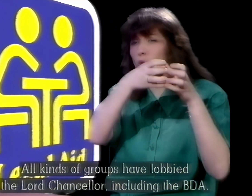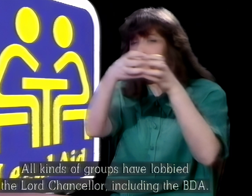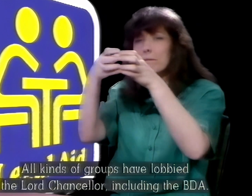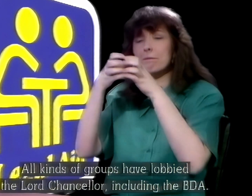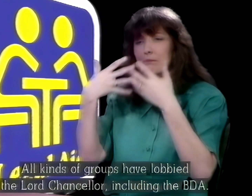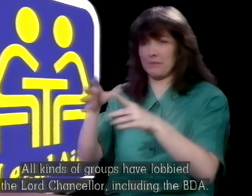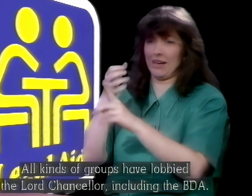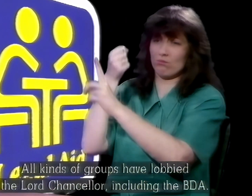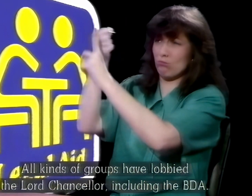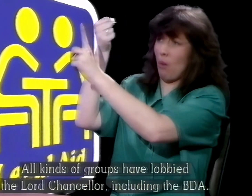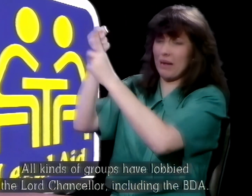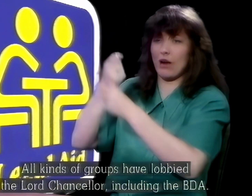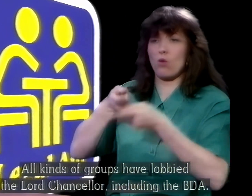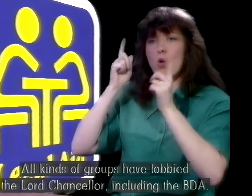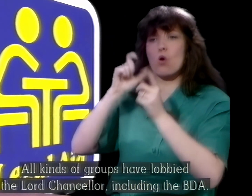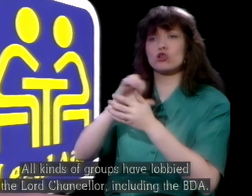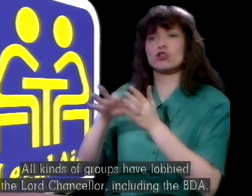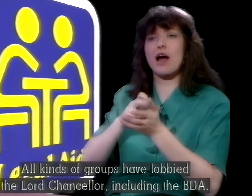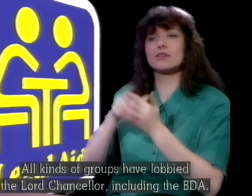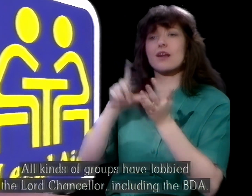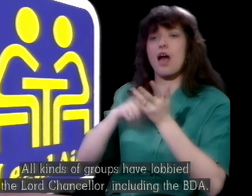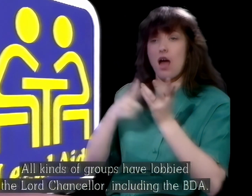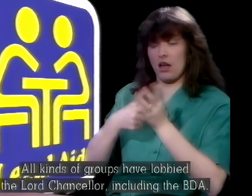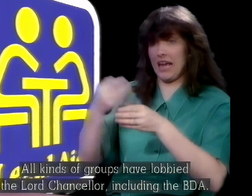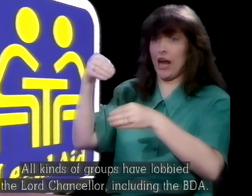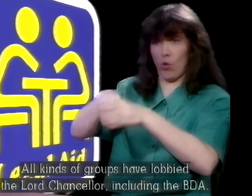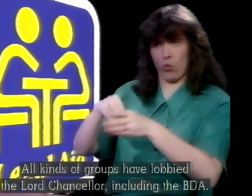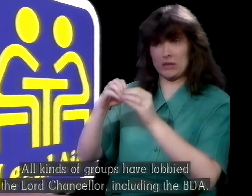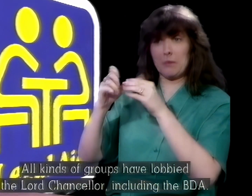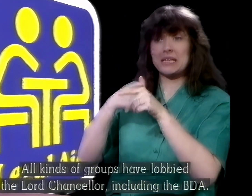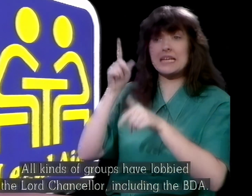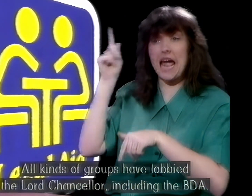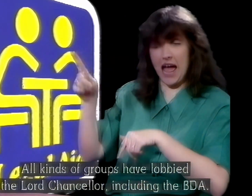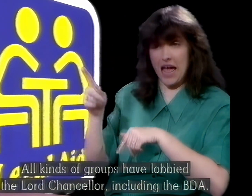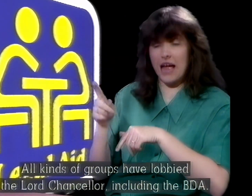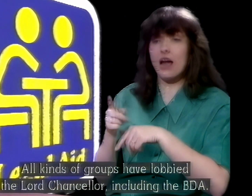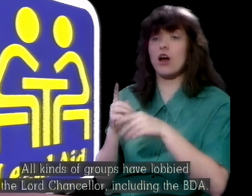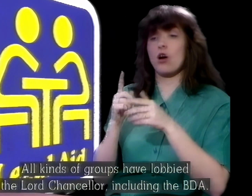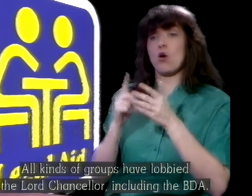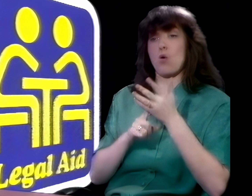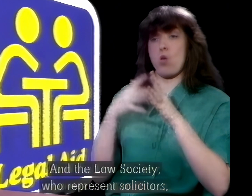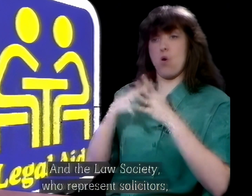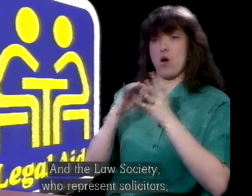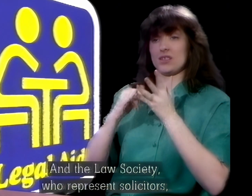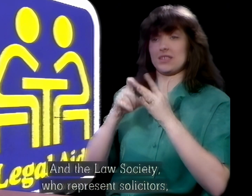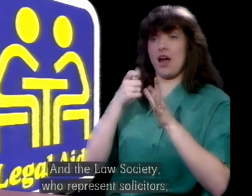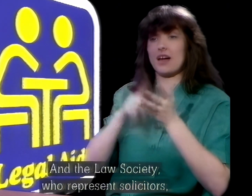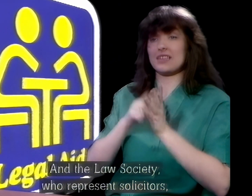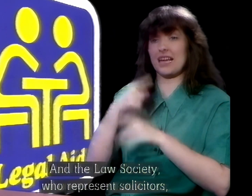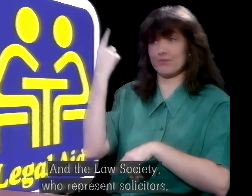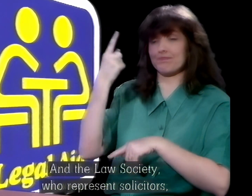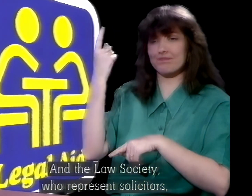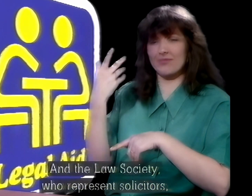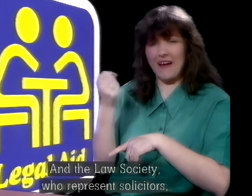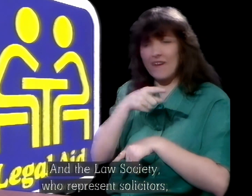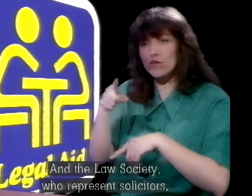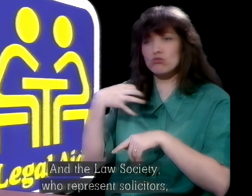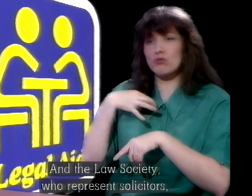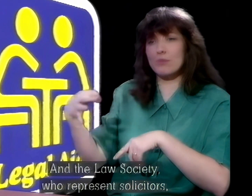Well, all kinds of groups have lobbied the Lord Chancellor, including the BDA. And the Law Society, who